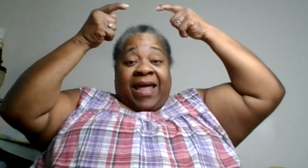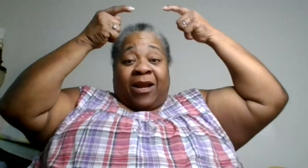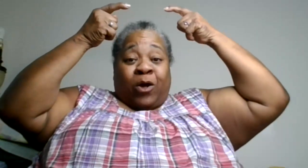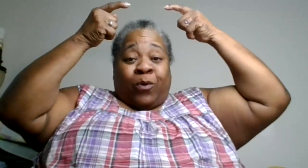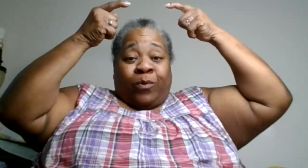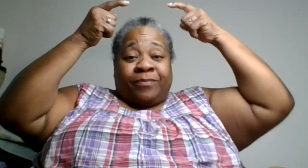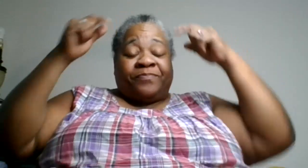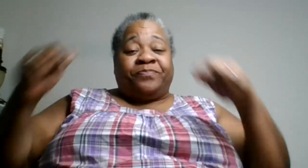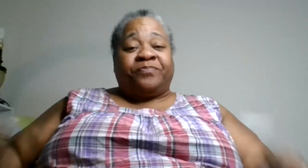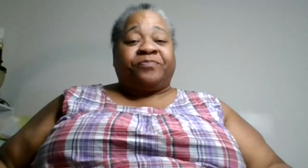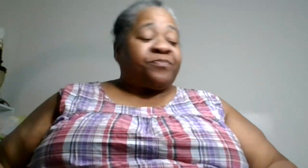Halo.